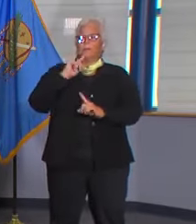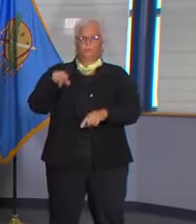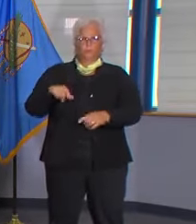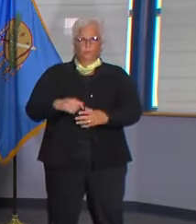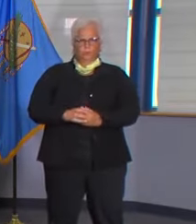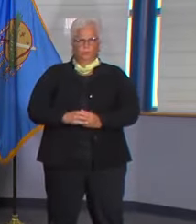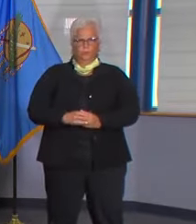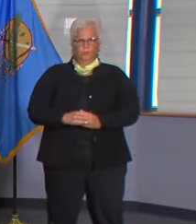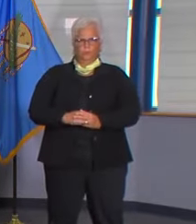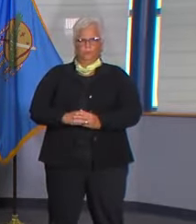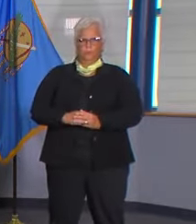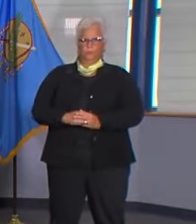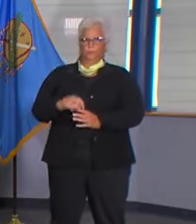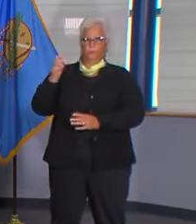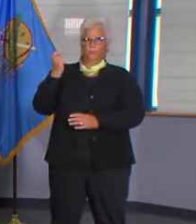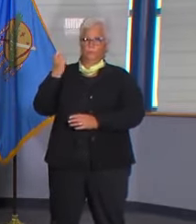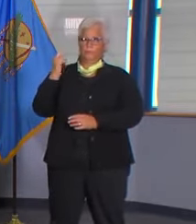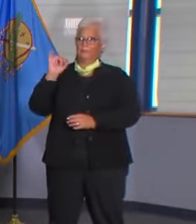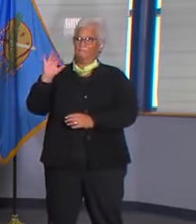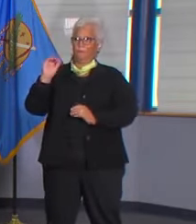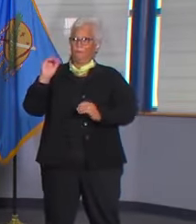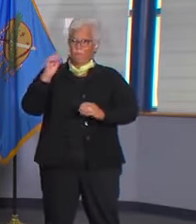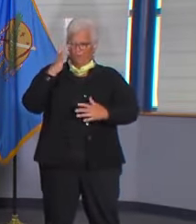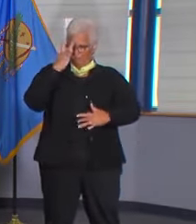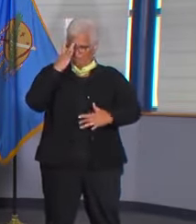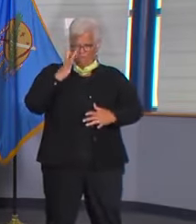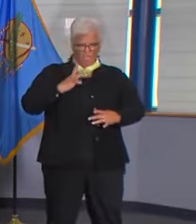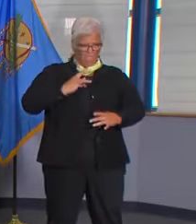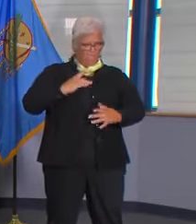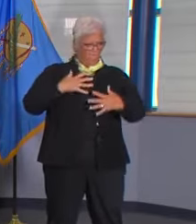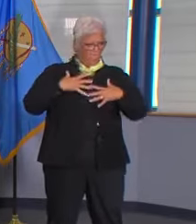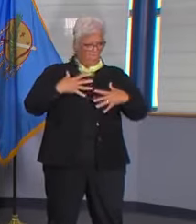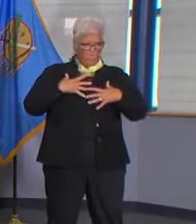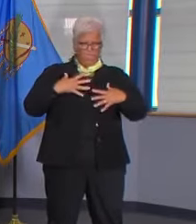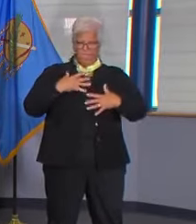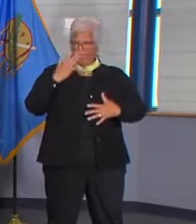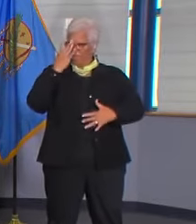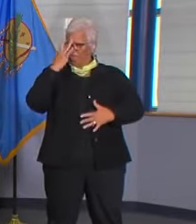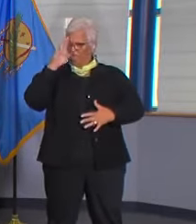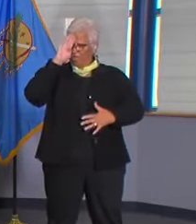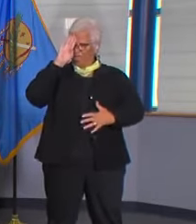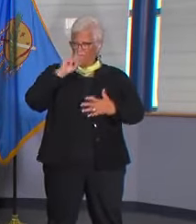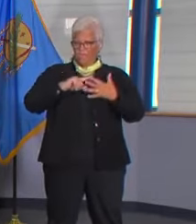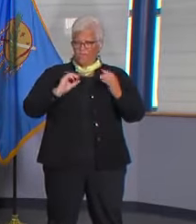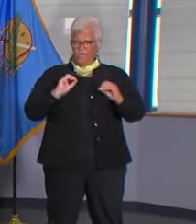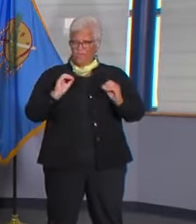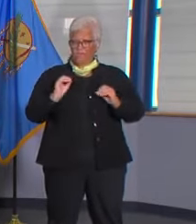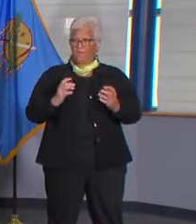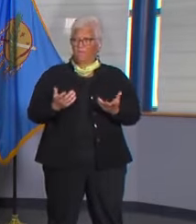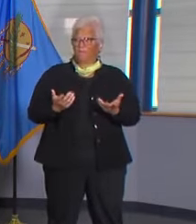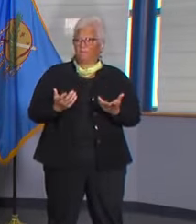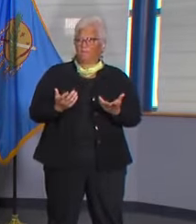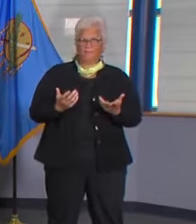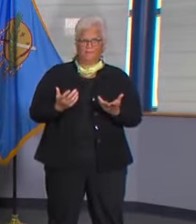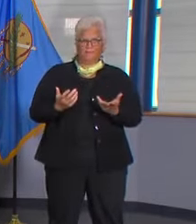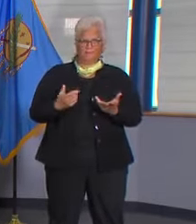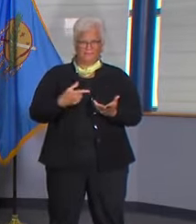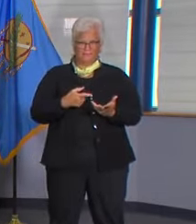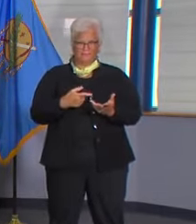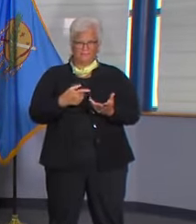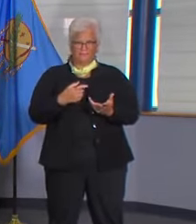came out Monday about not testing asymptomatic people who've been exposed. And the good thing about that recommendation is that in it, it says, but still follow